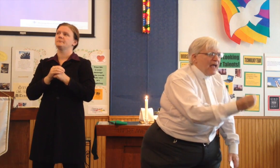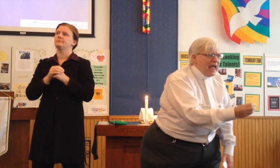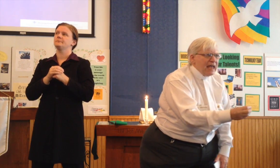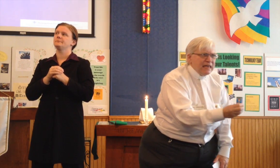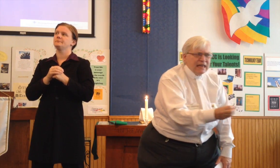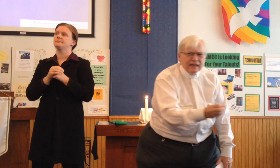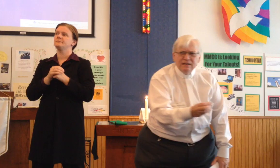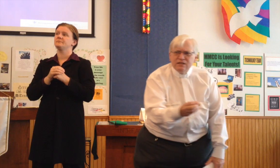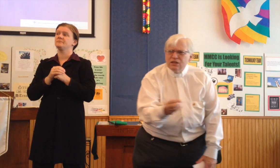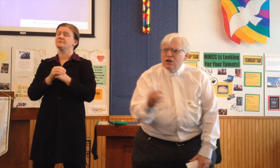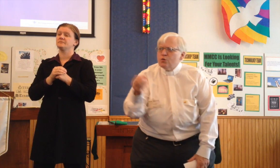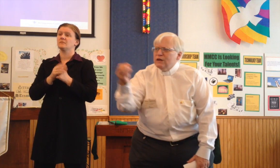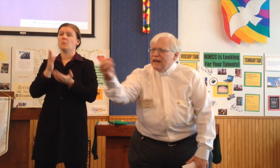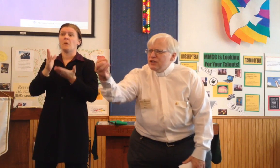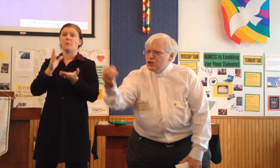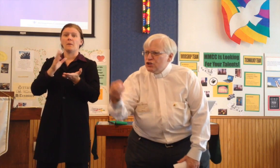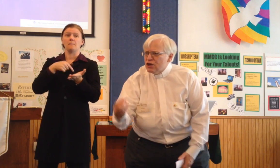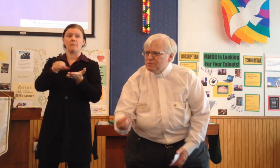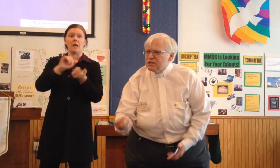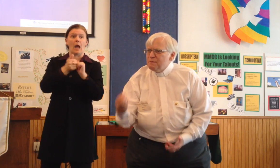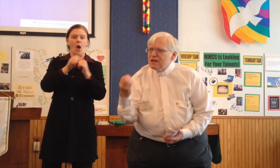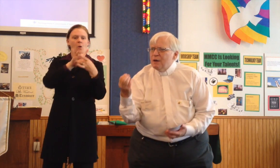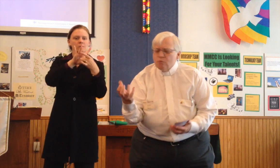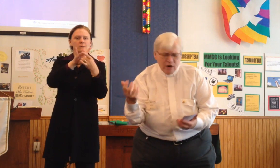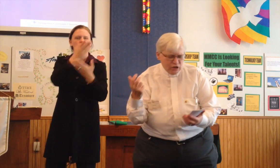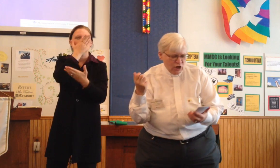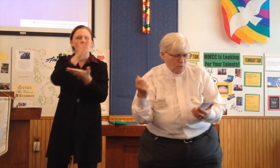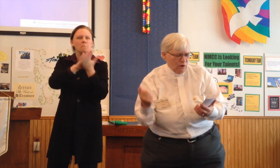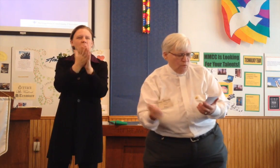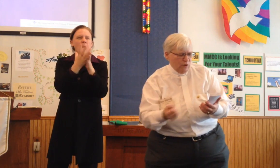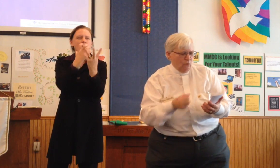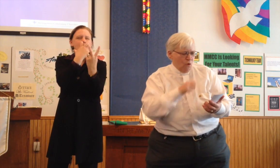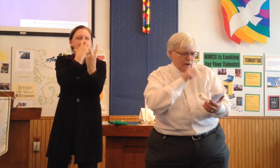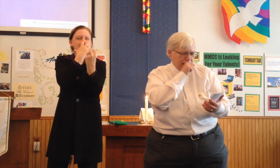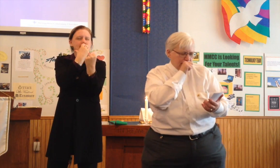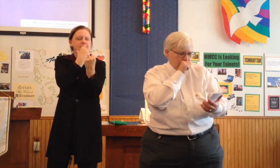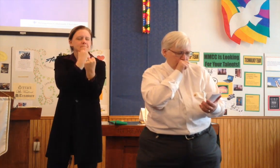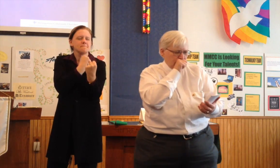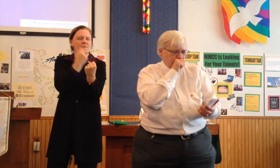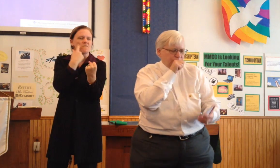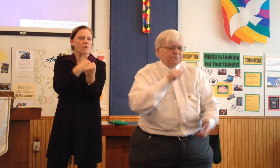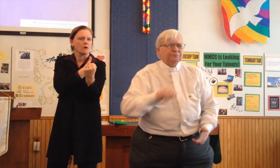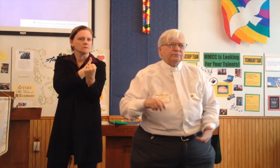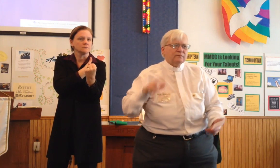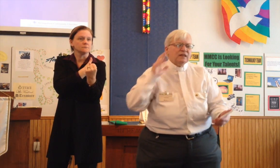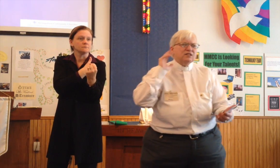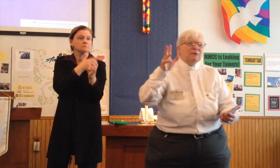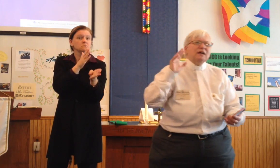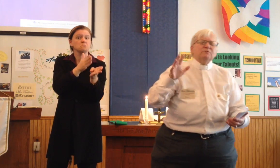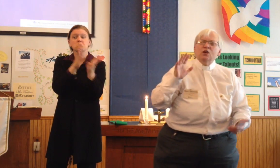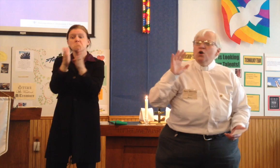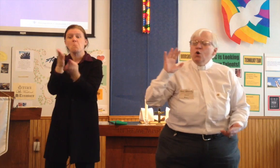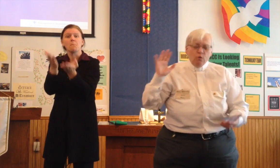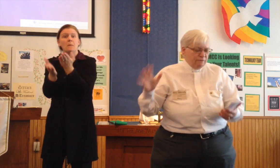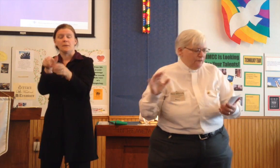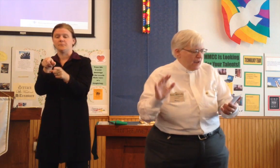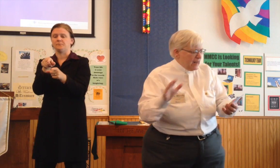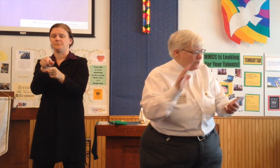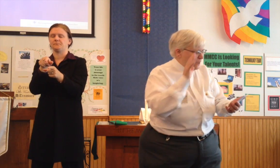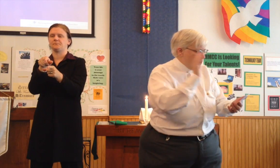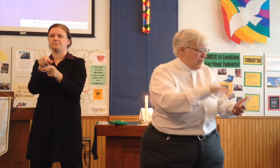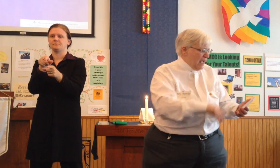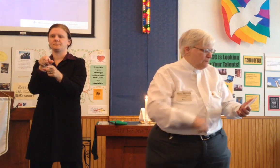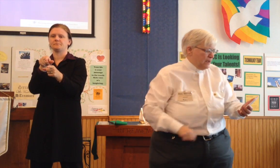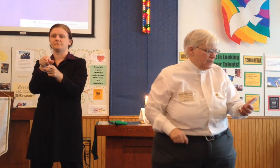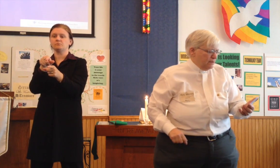the pay is relationships that become rich and rewarding. Sometimes we find